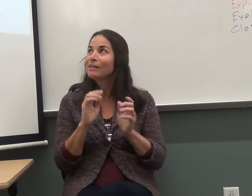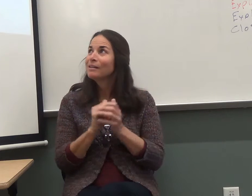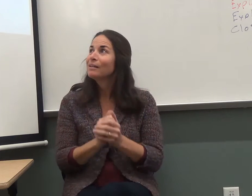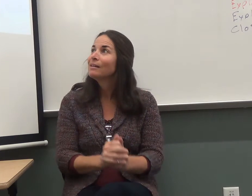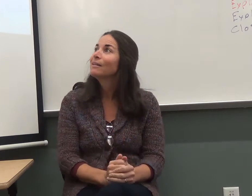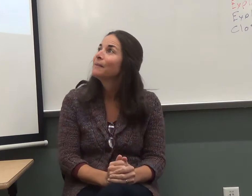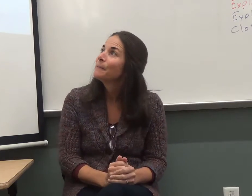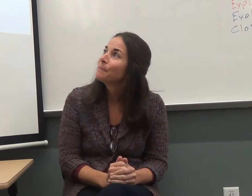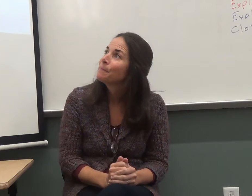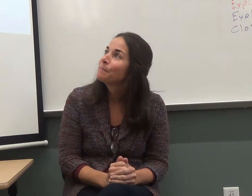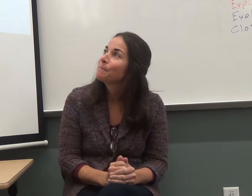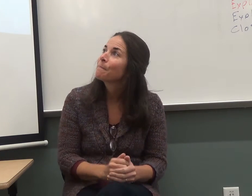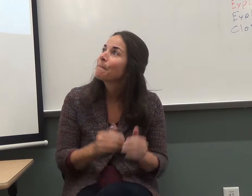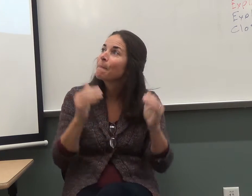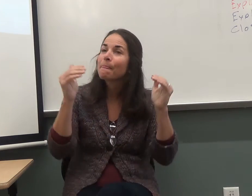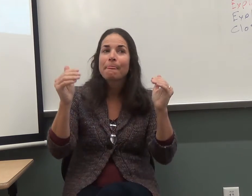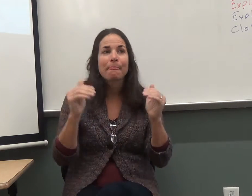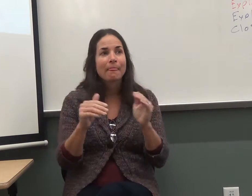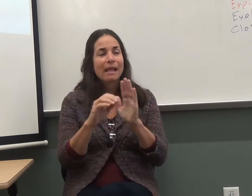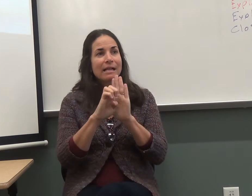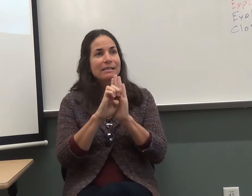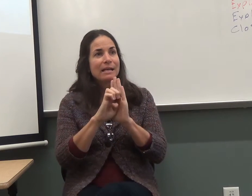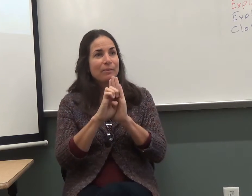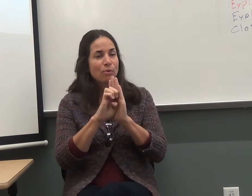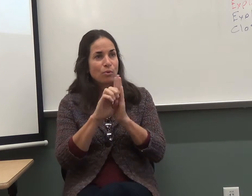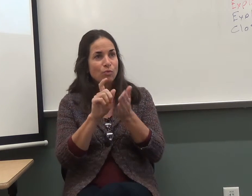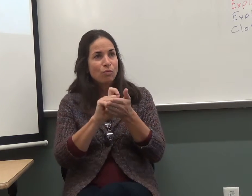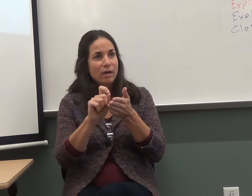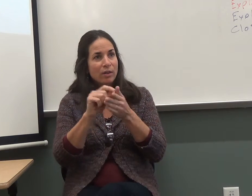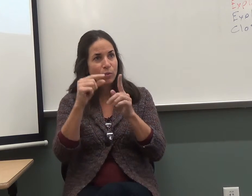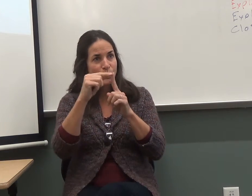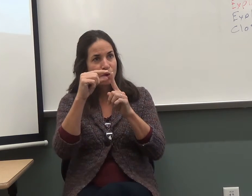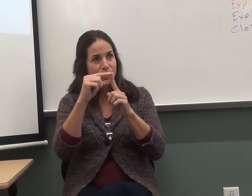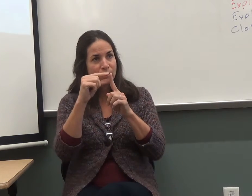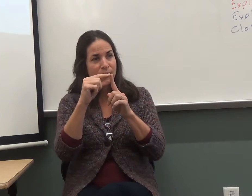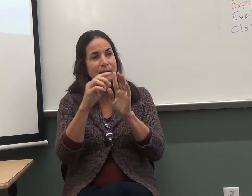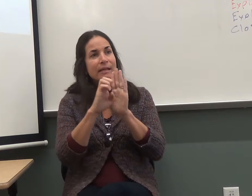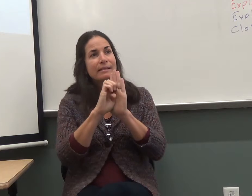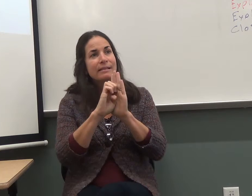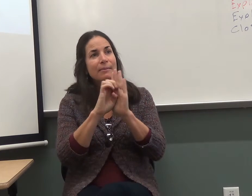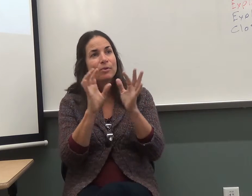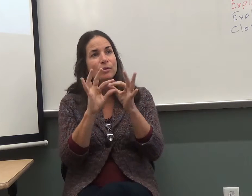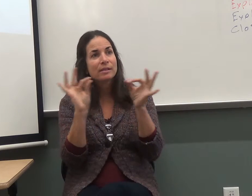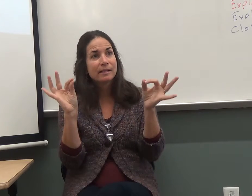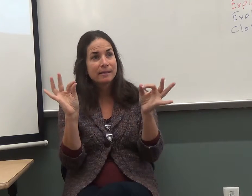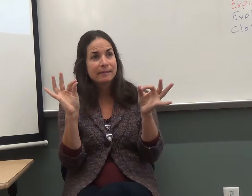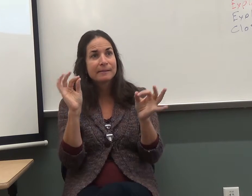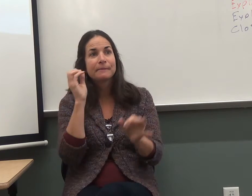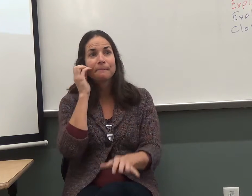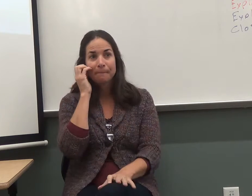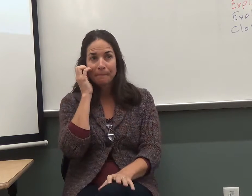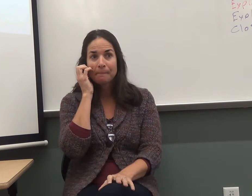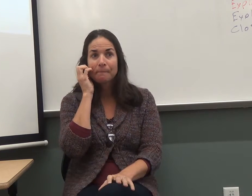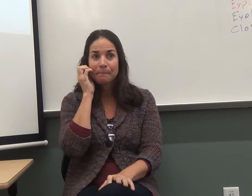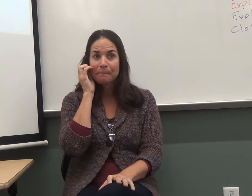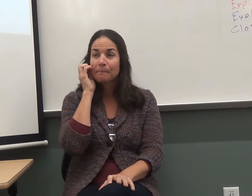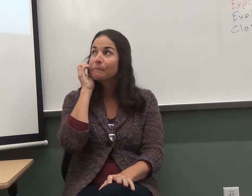to have our example, and you're going to write the word example next to it, or example sentence if you want. Okay, and what is that example? Again, it's